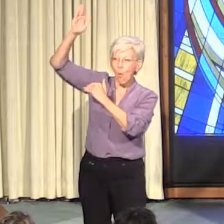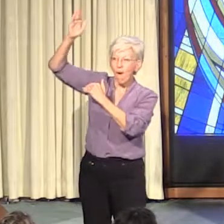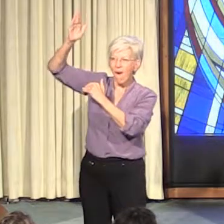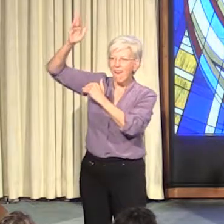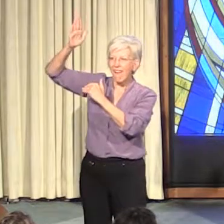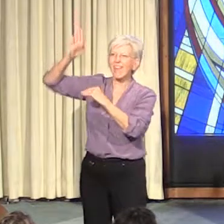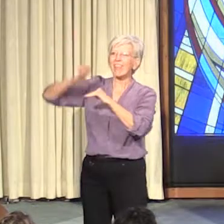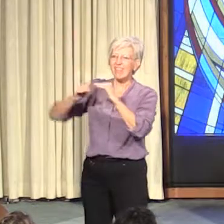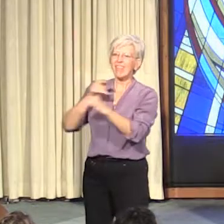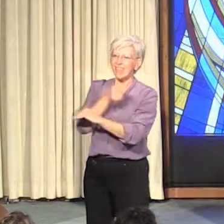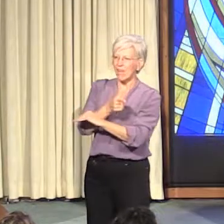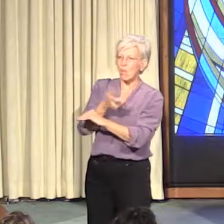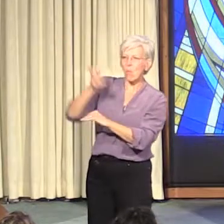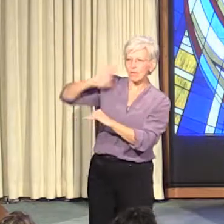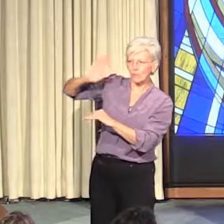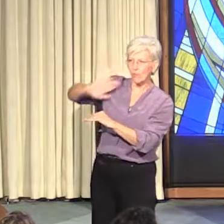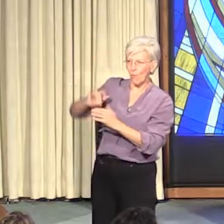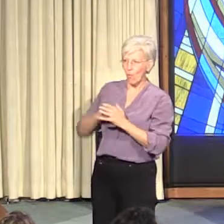with.